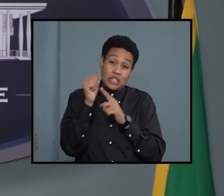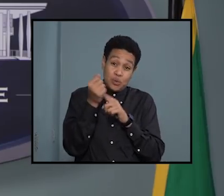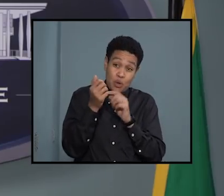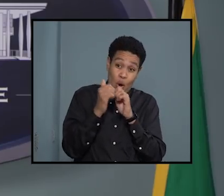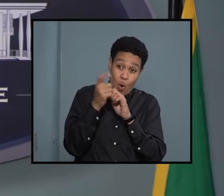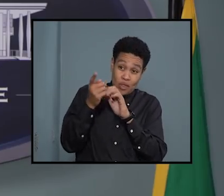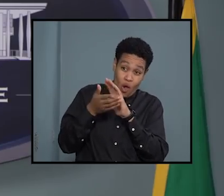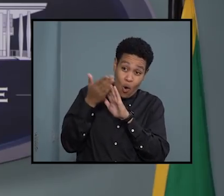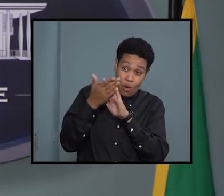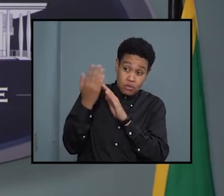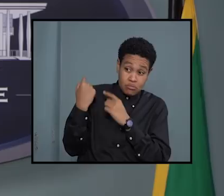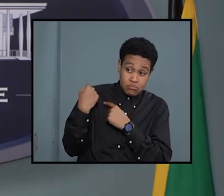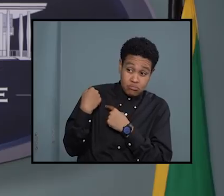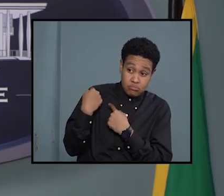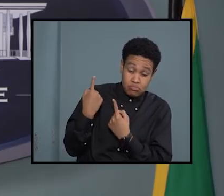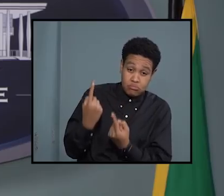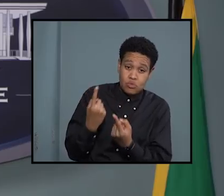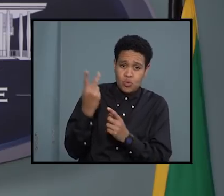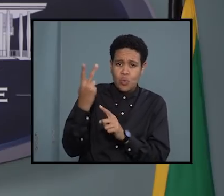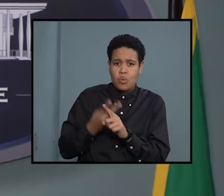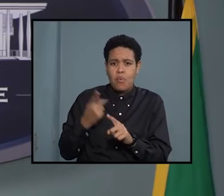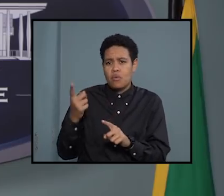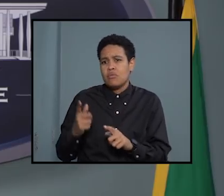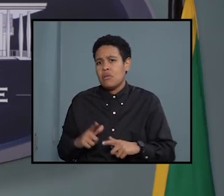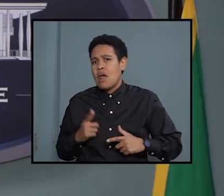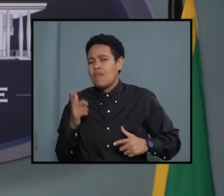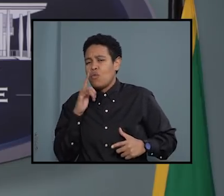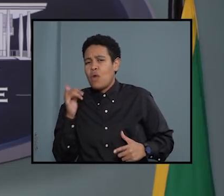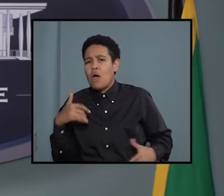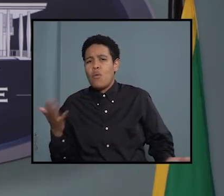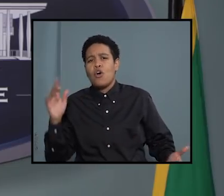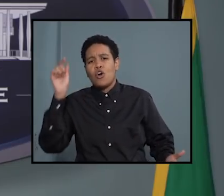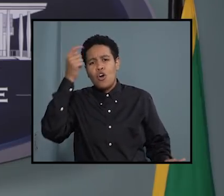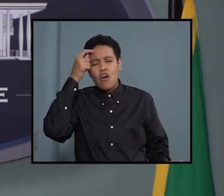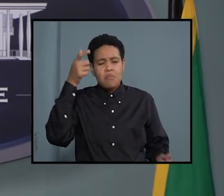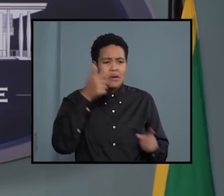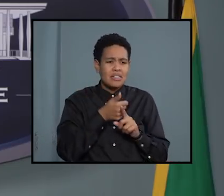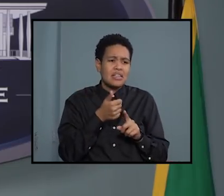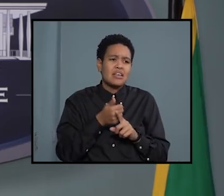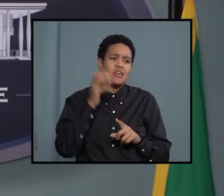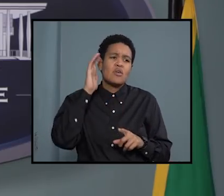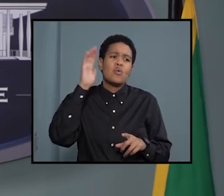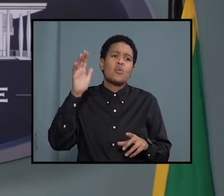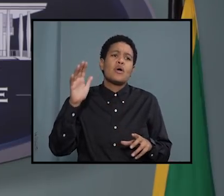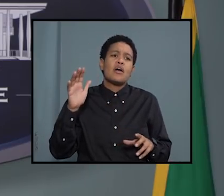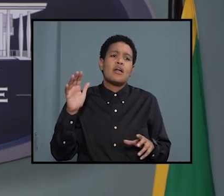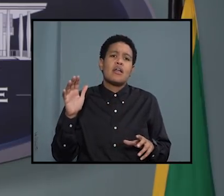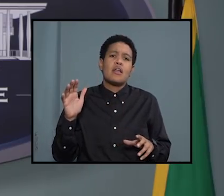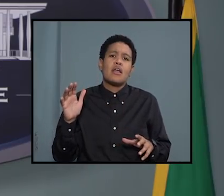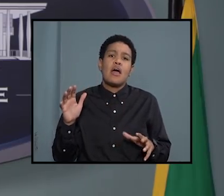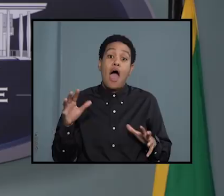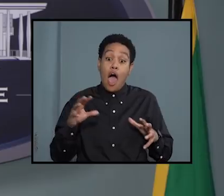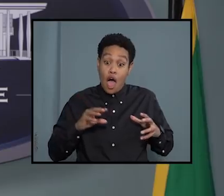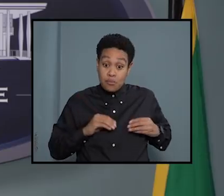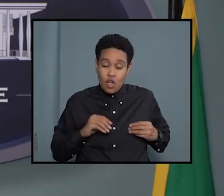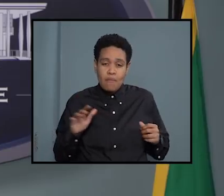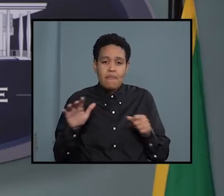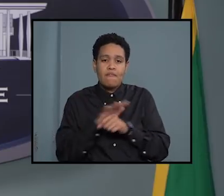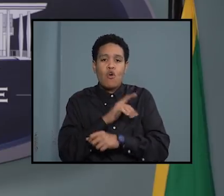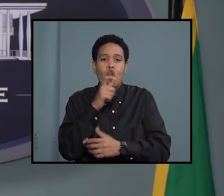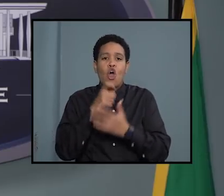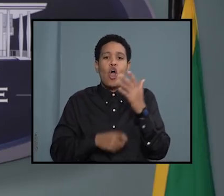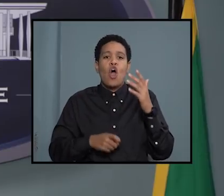operating over the past 2 months, that the government will absorb the full cost of